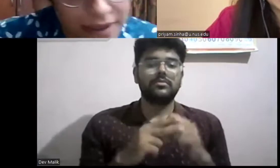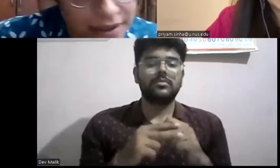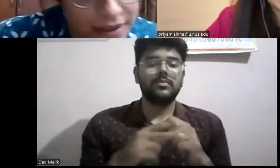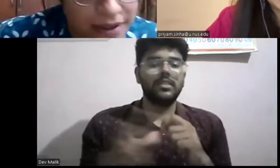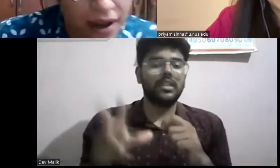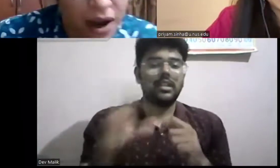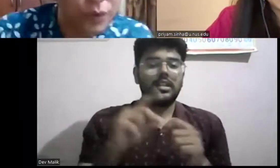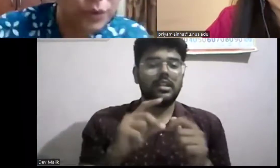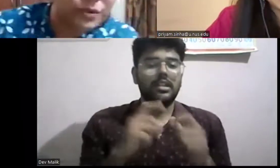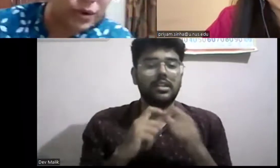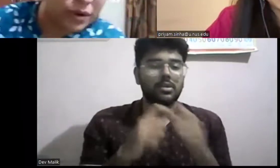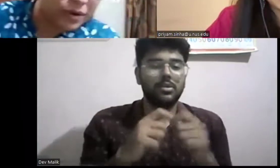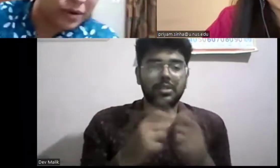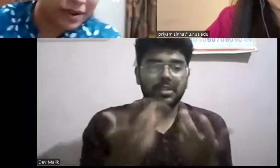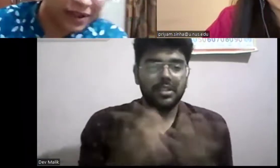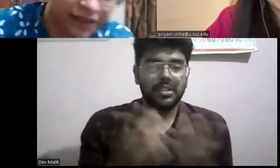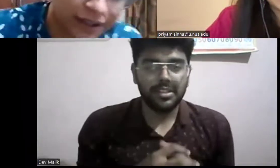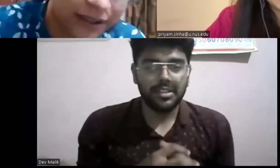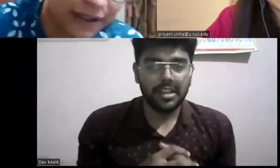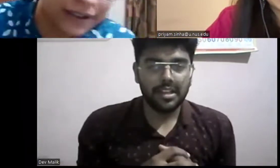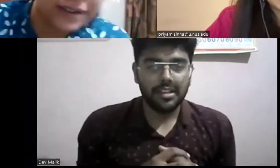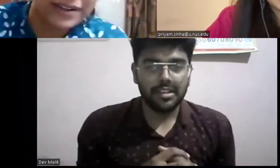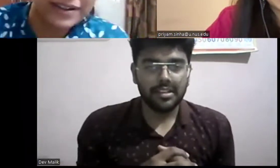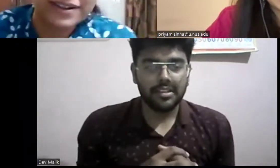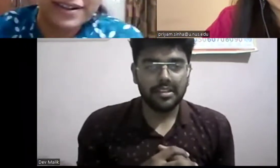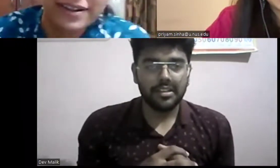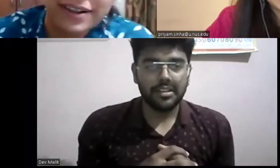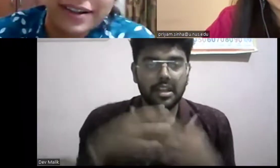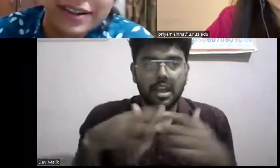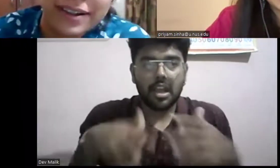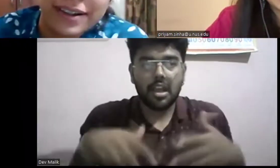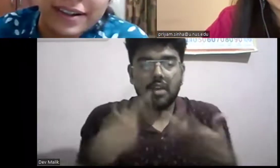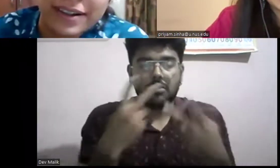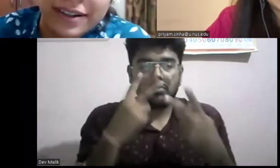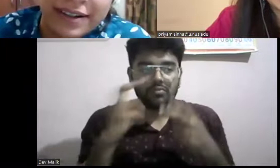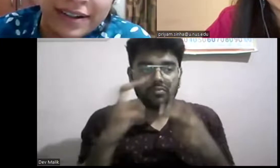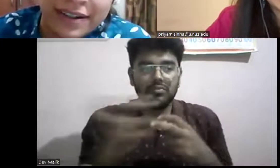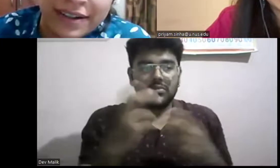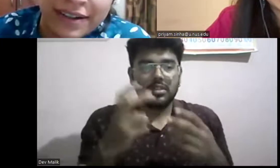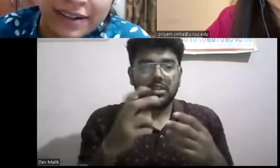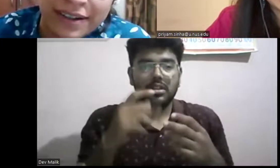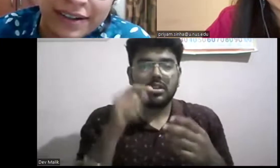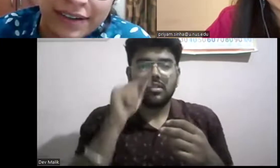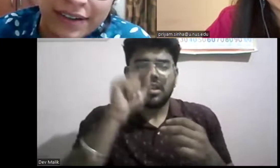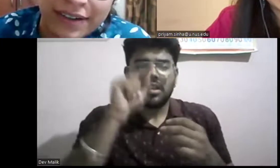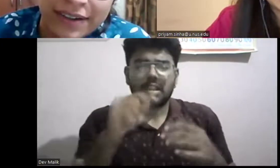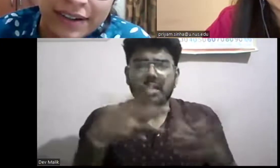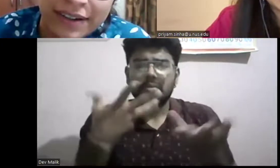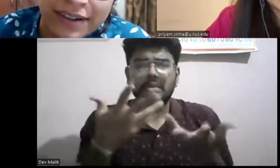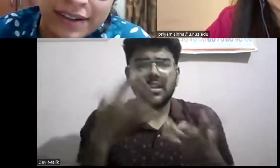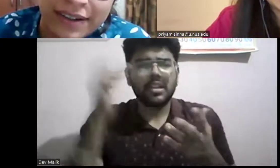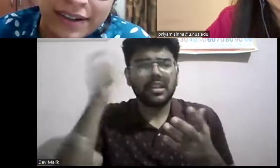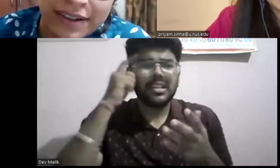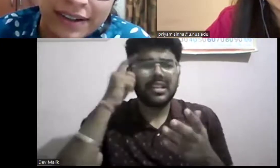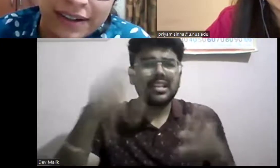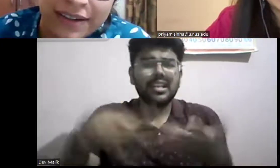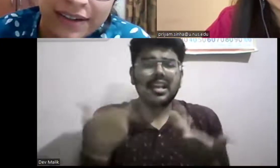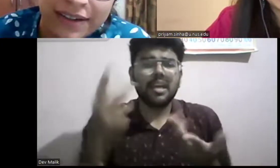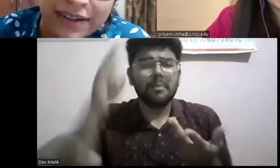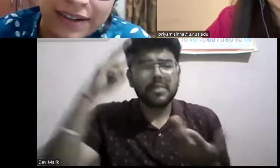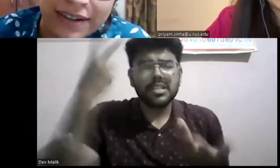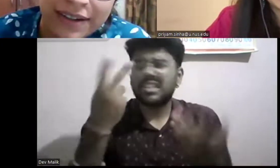the question, Srijita? How would we see this? Like, what would be the perspective there? Like, what